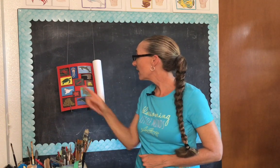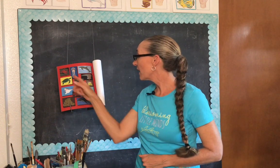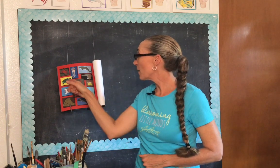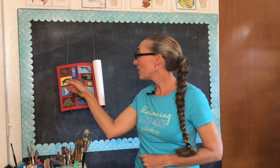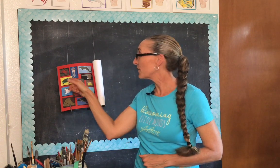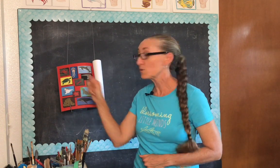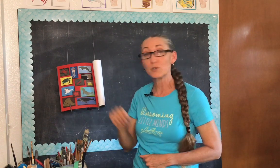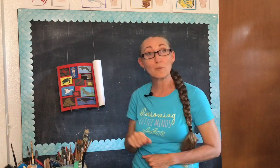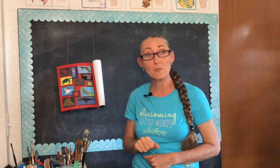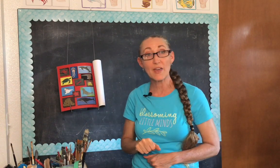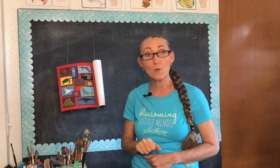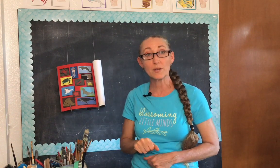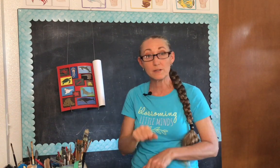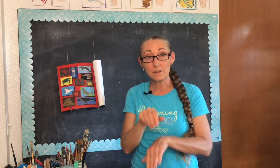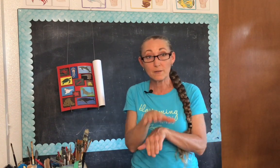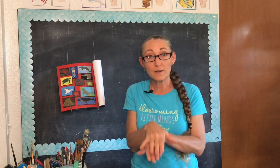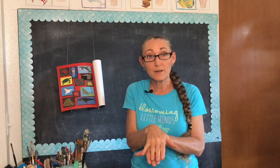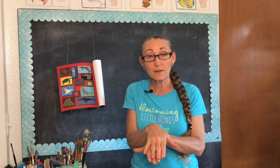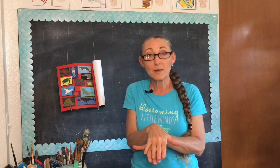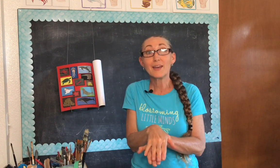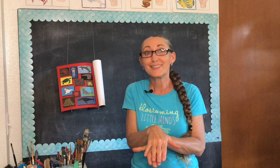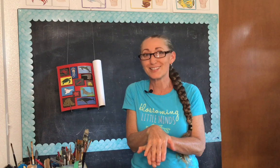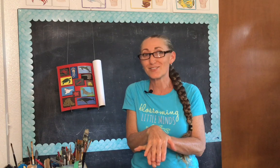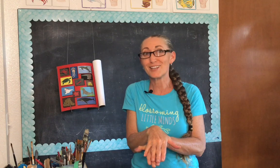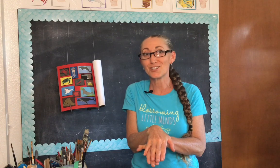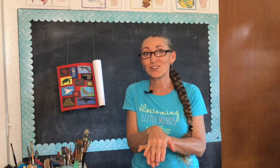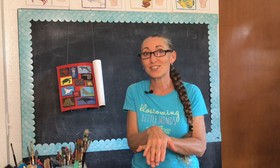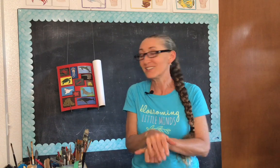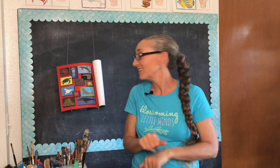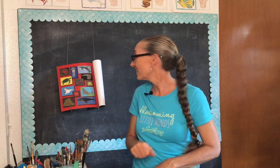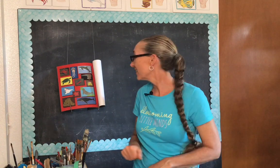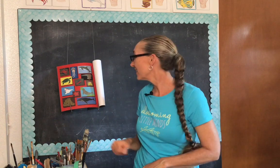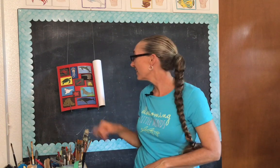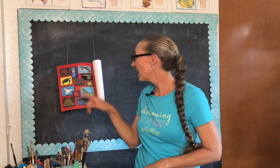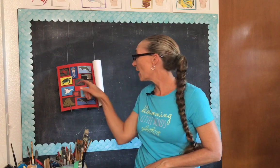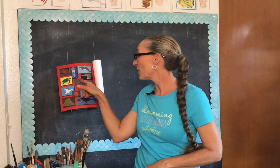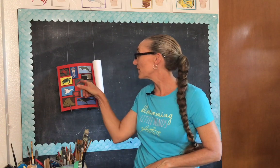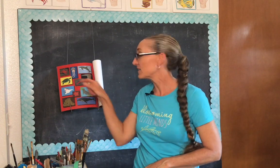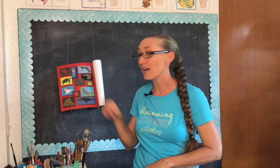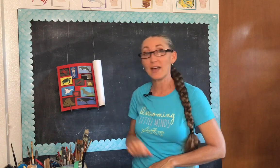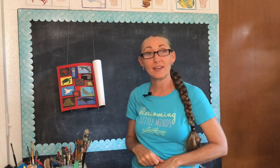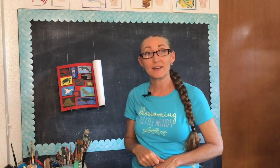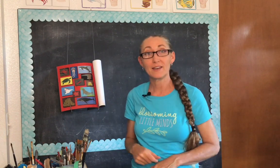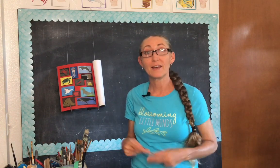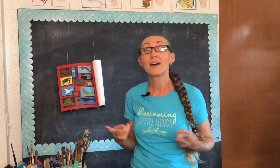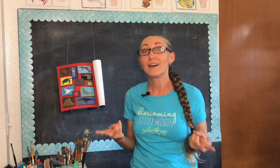How about this one? You remember that one? That's right, turtle. How about this guy?